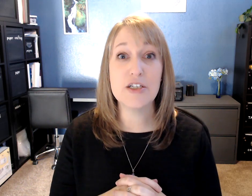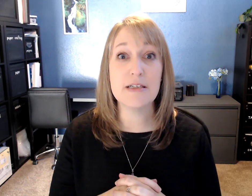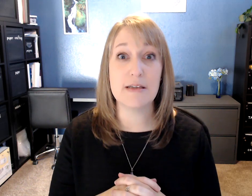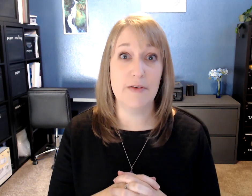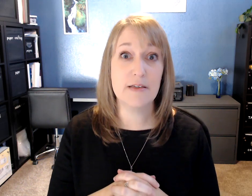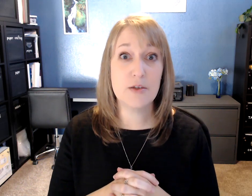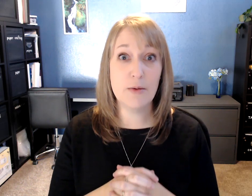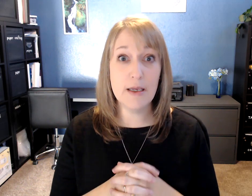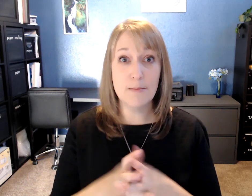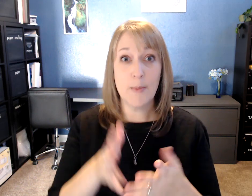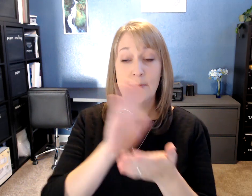agent suffix to it,